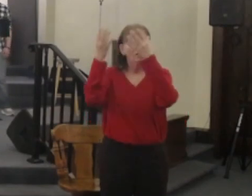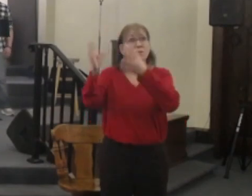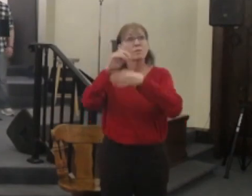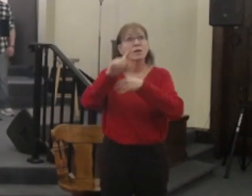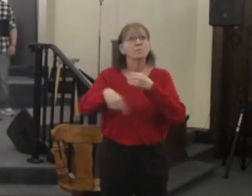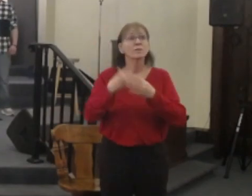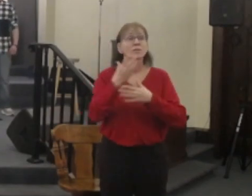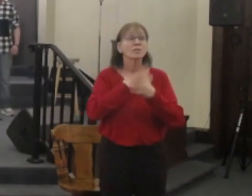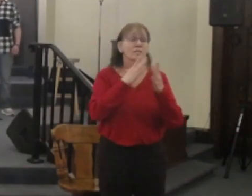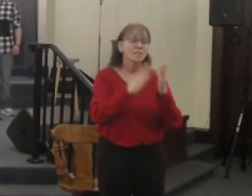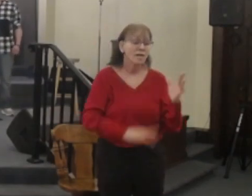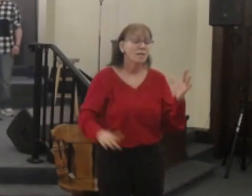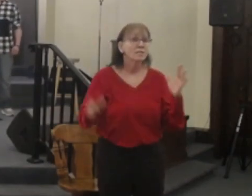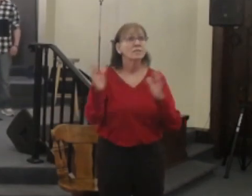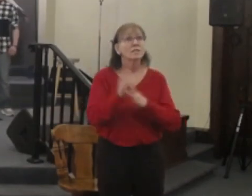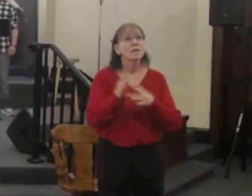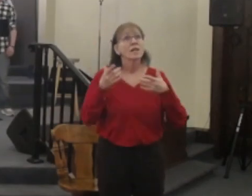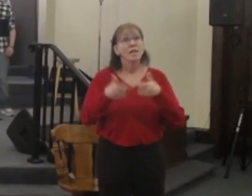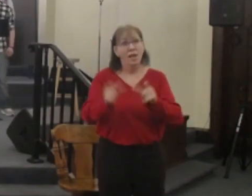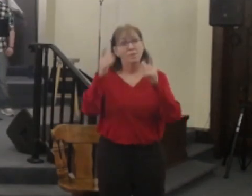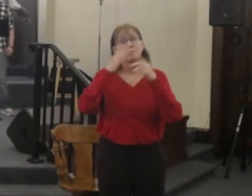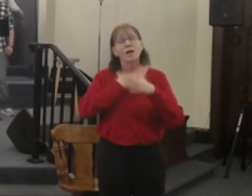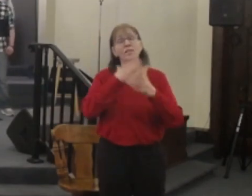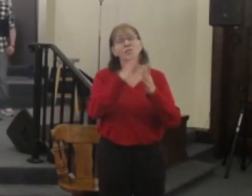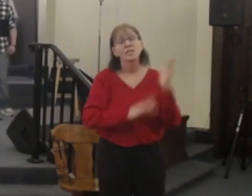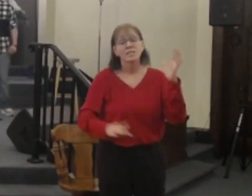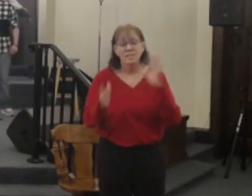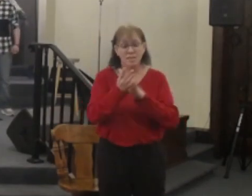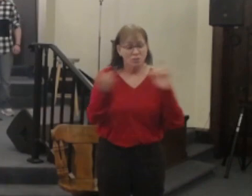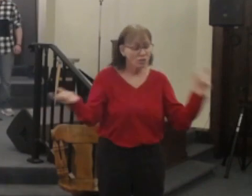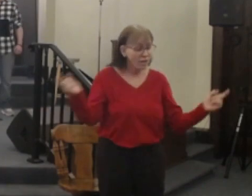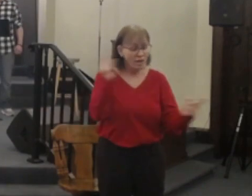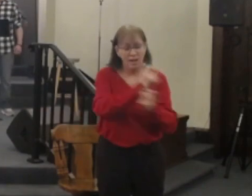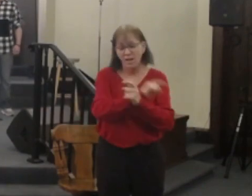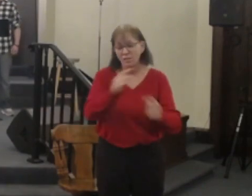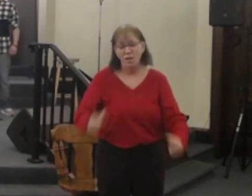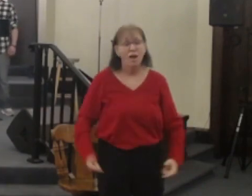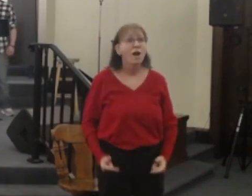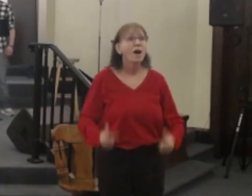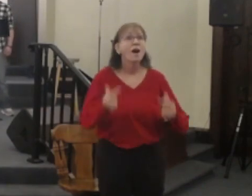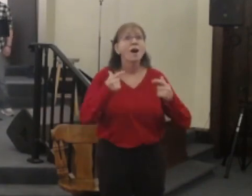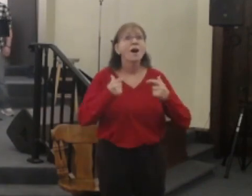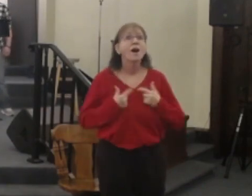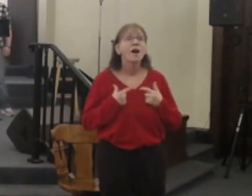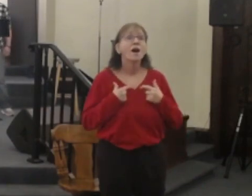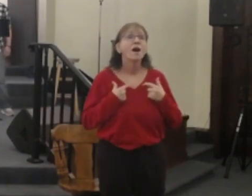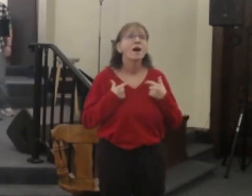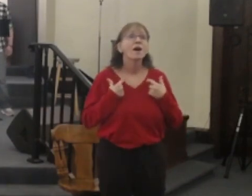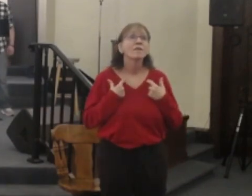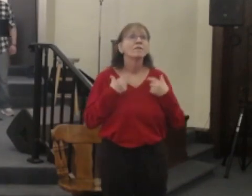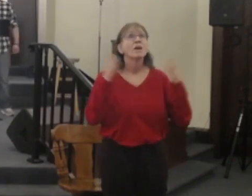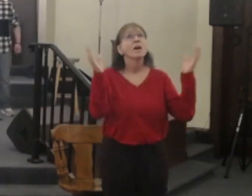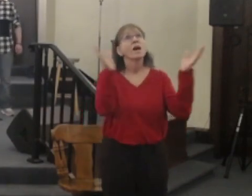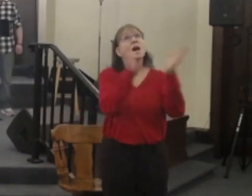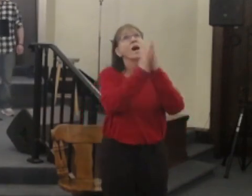you about my Jesus. And let my Jesus change your